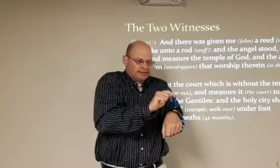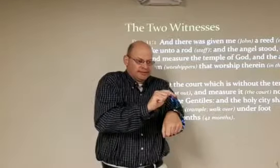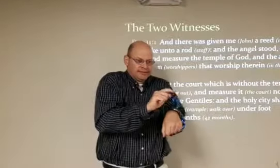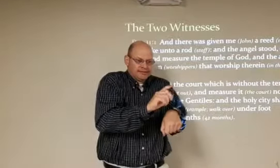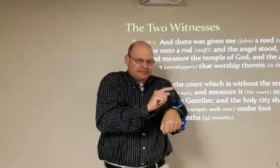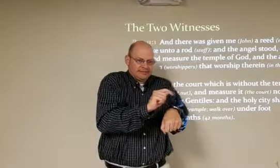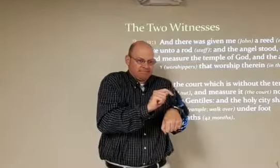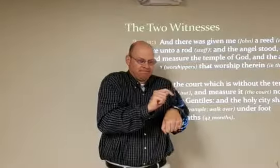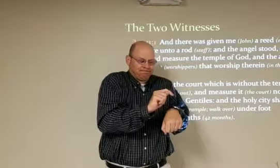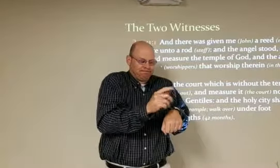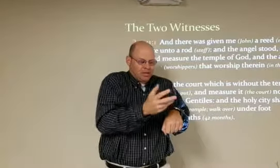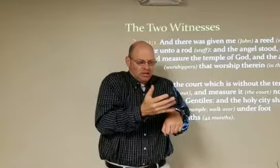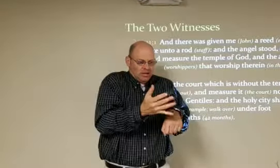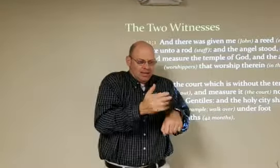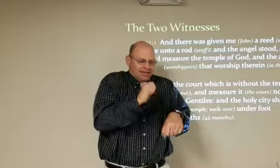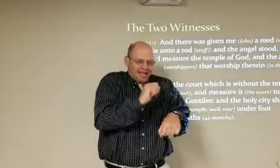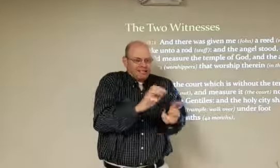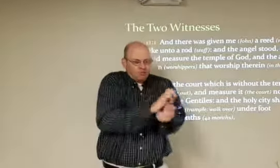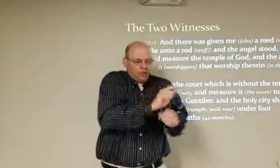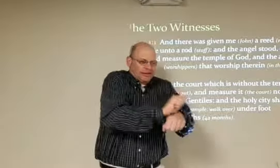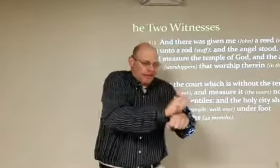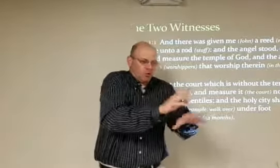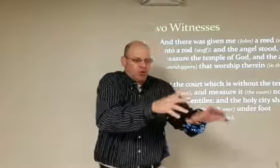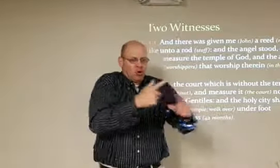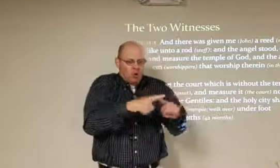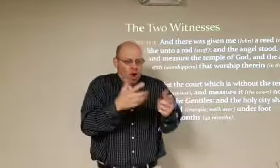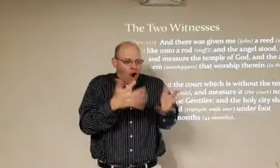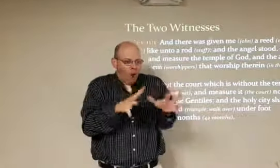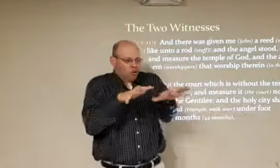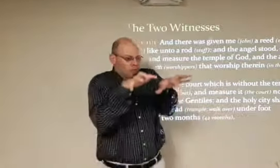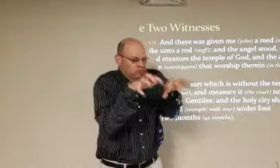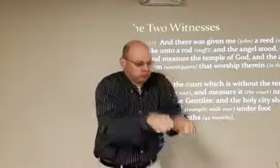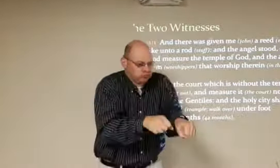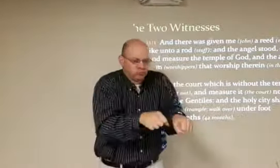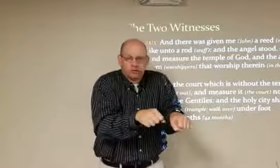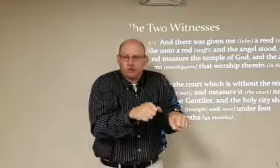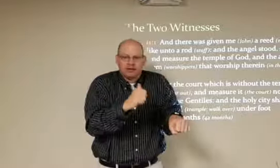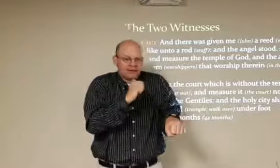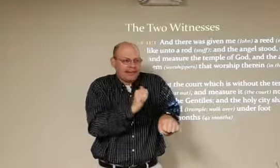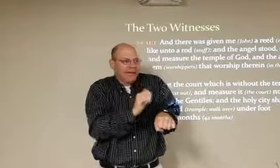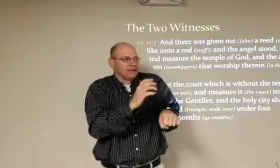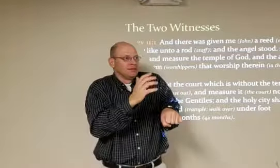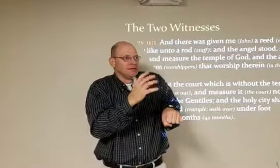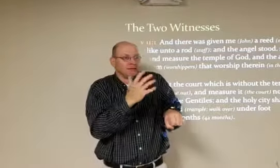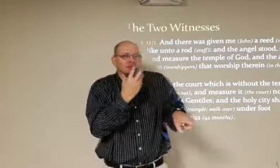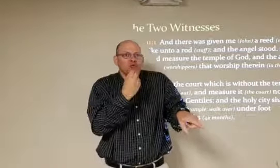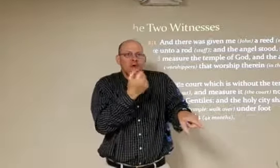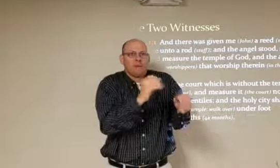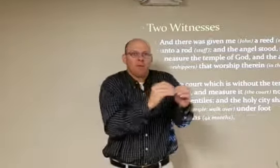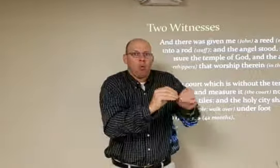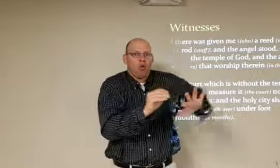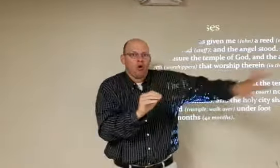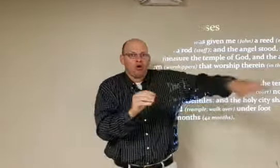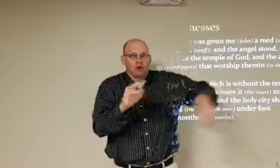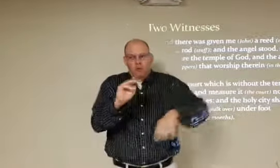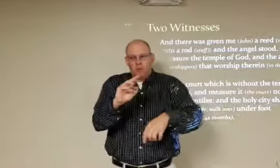They captured and took control over the temple. It no